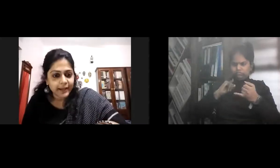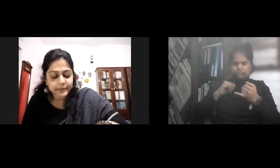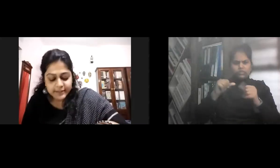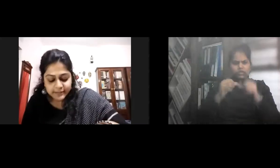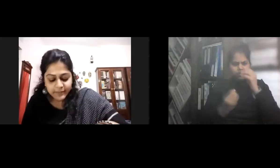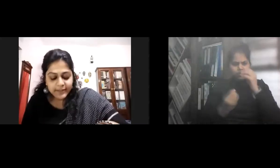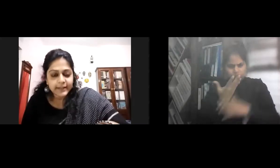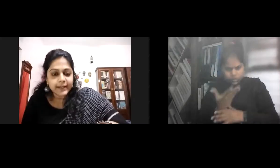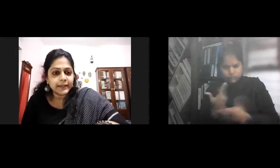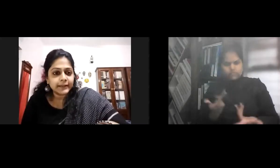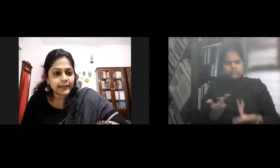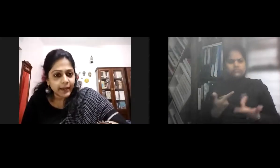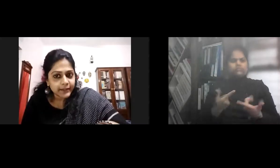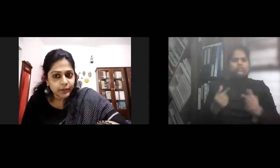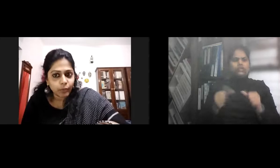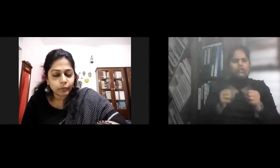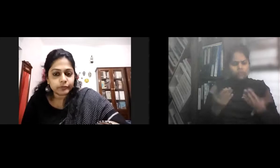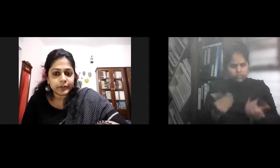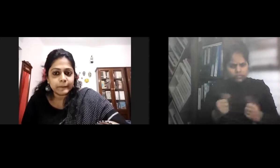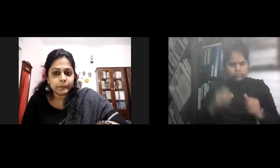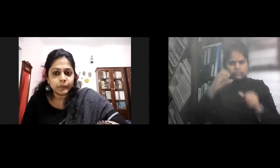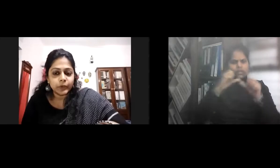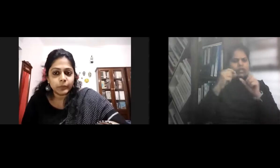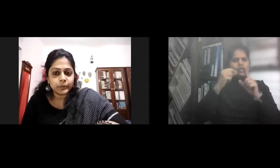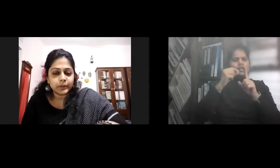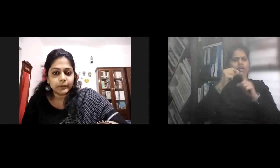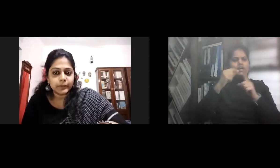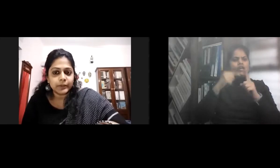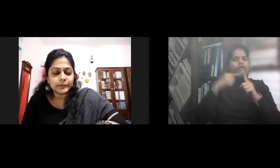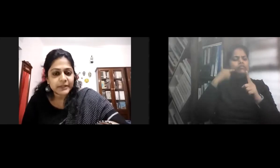individualism, capitalism, the idea of